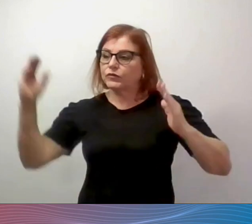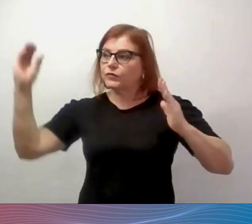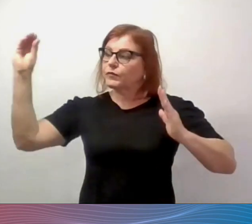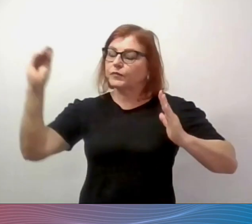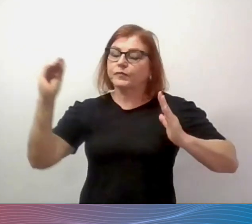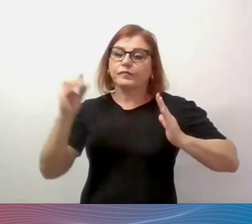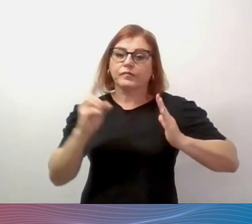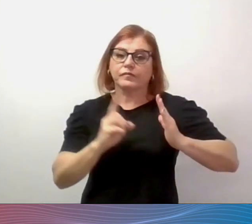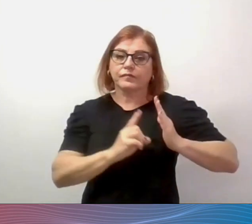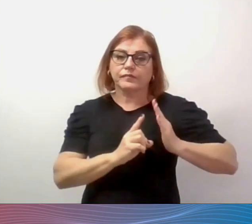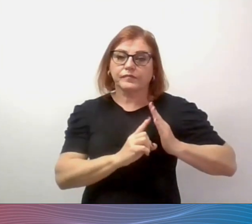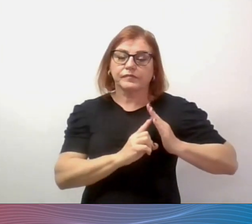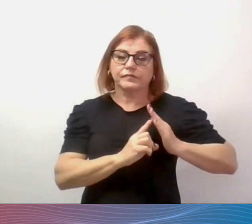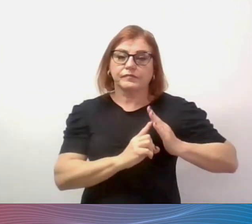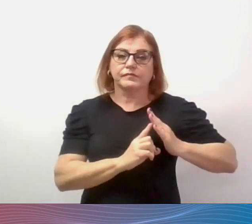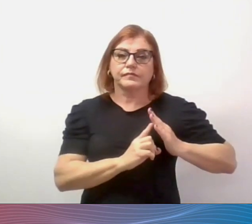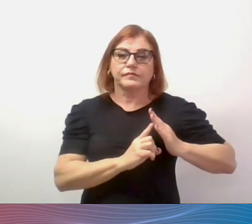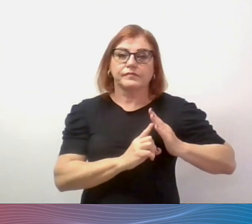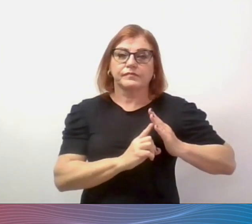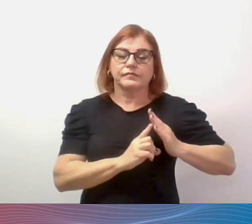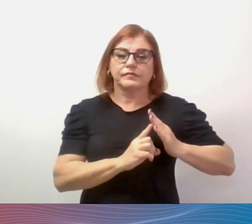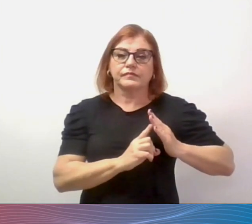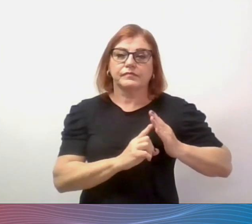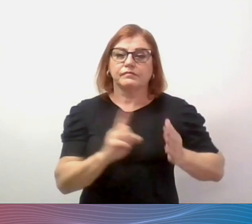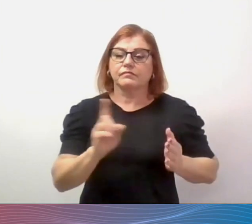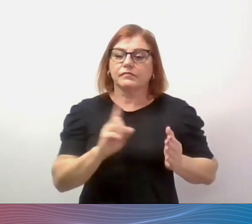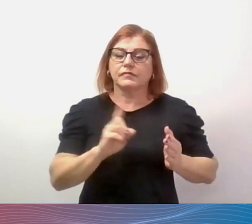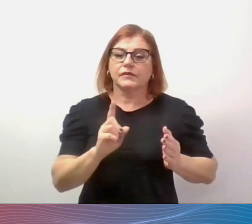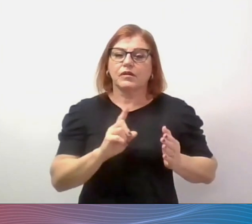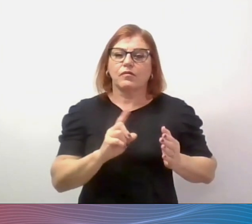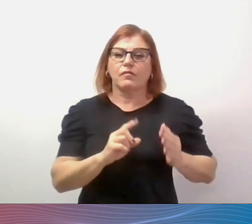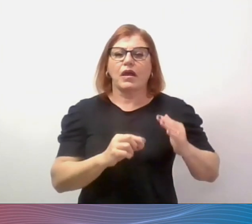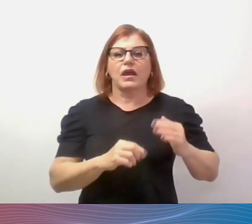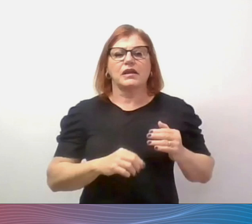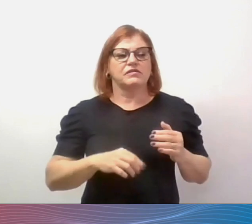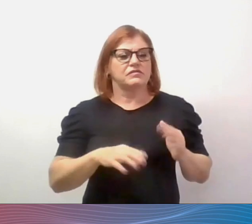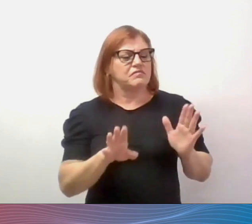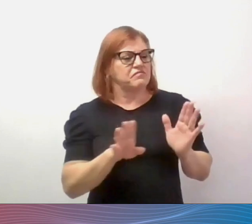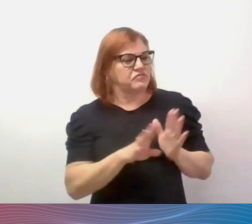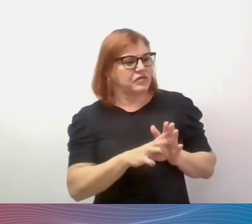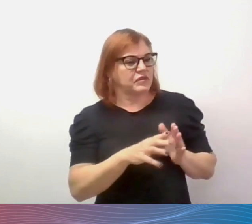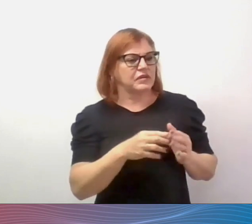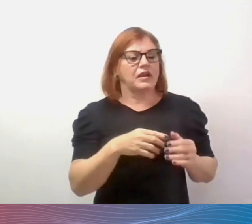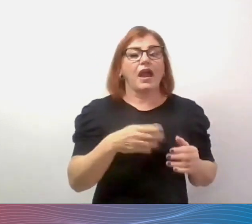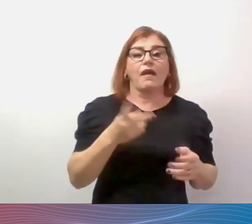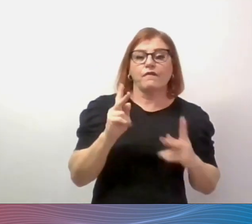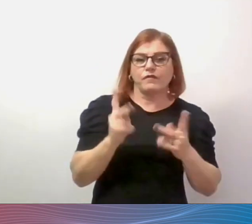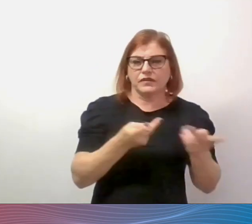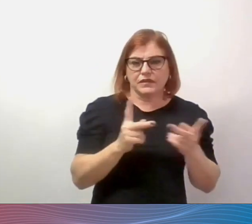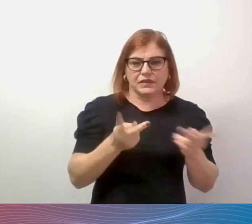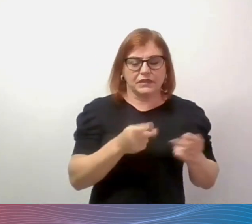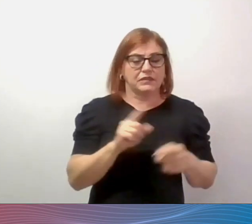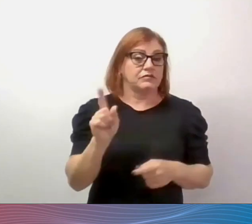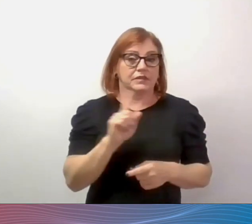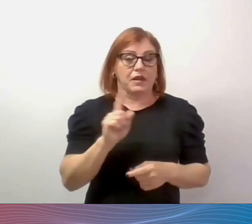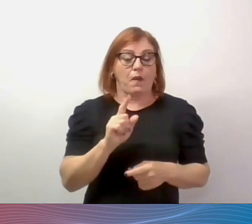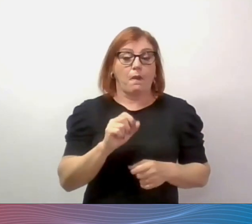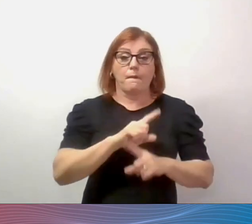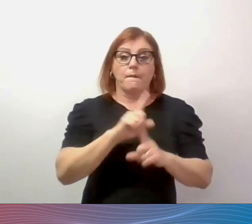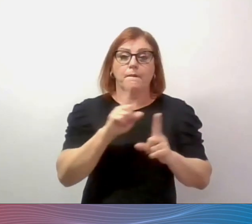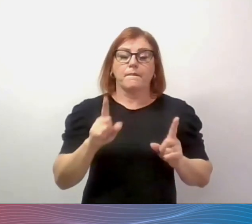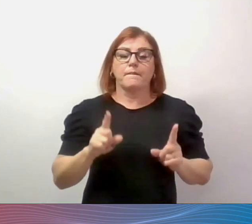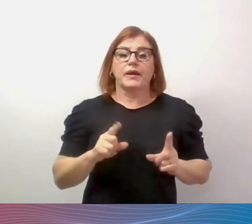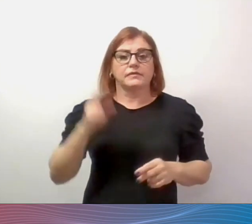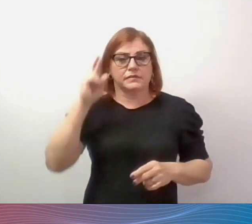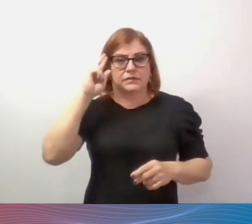Christ will dwell in you. Não mais como hóspede. Not just as a guest. Mas como dono da casa. But the owner of the house. Por isso